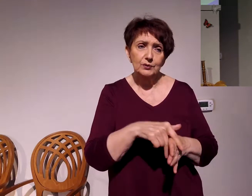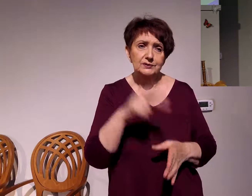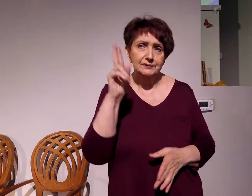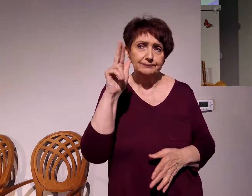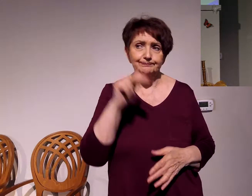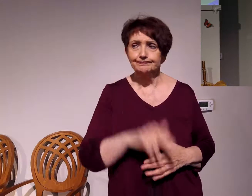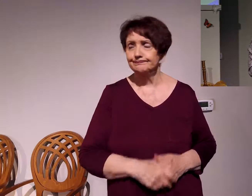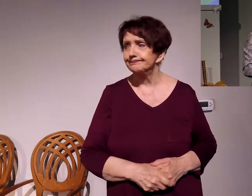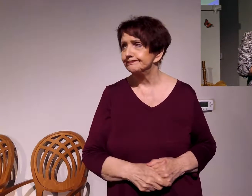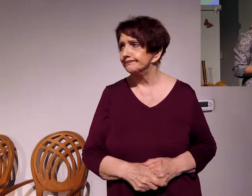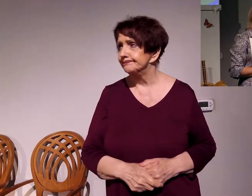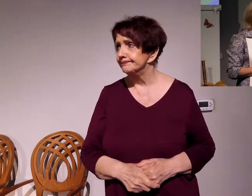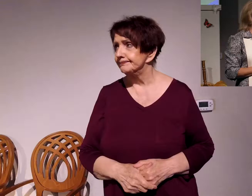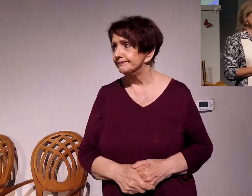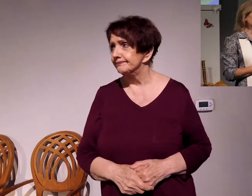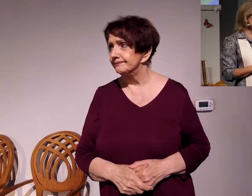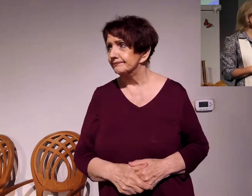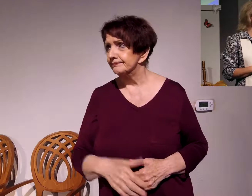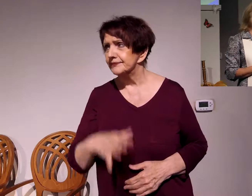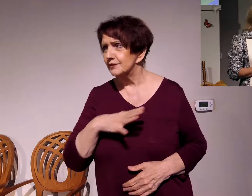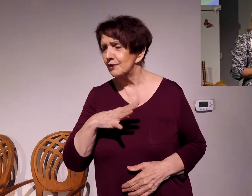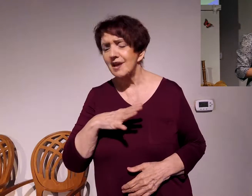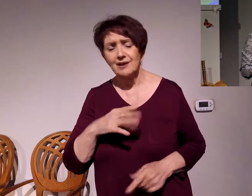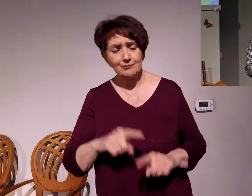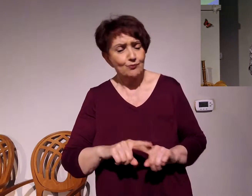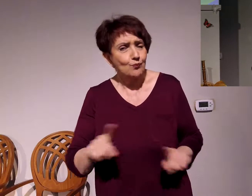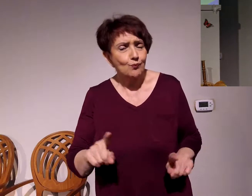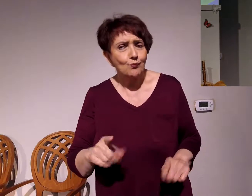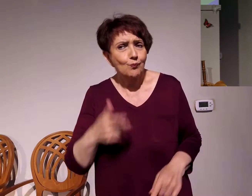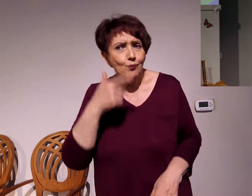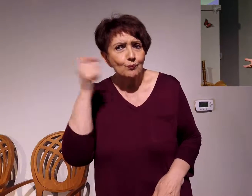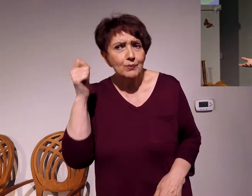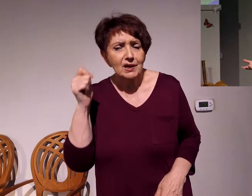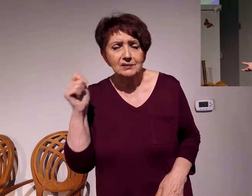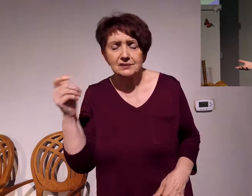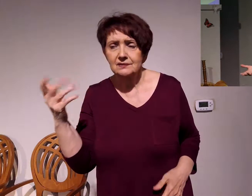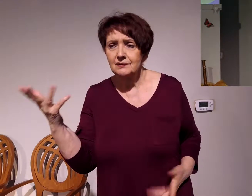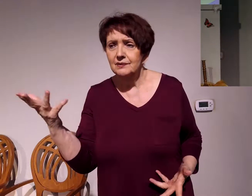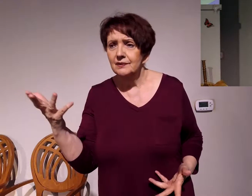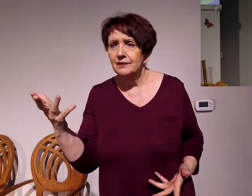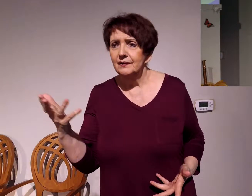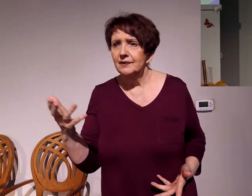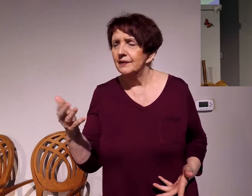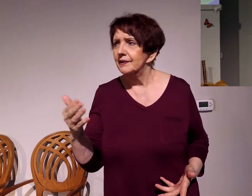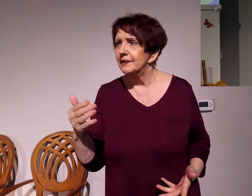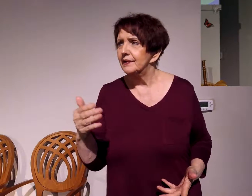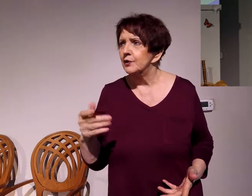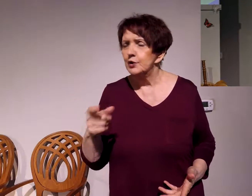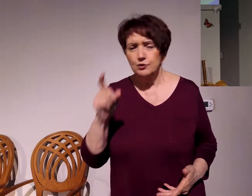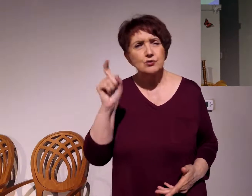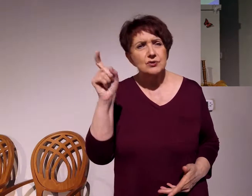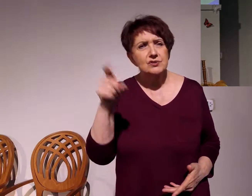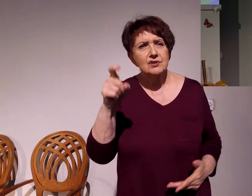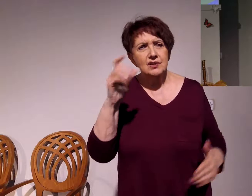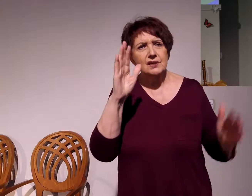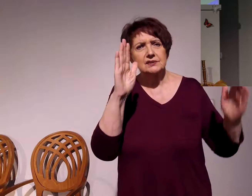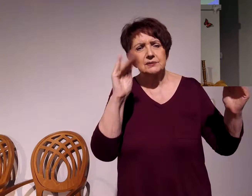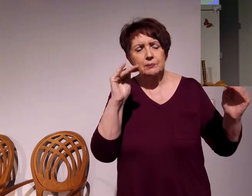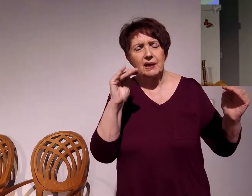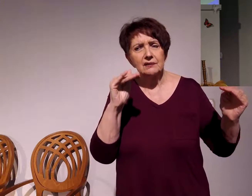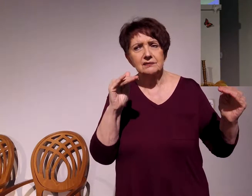horse again. And it's okay. Because these are the doctors. You should